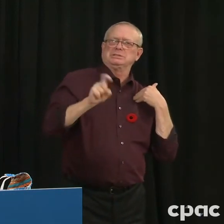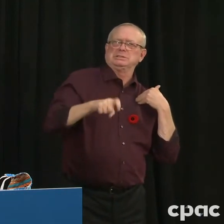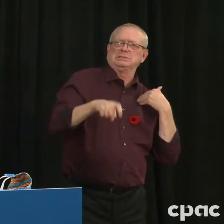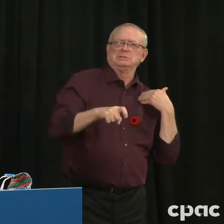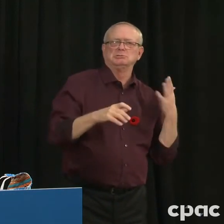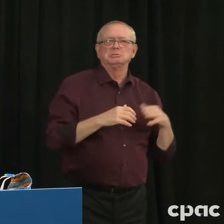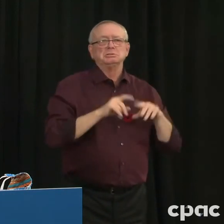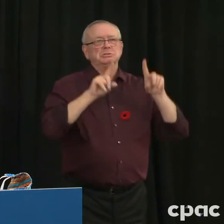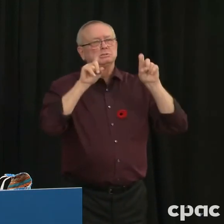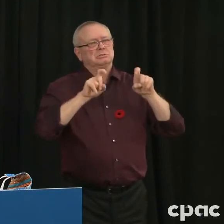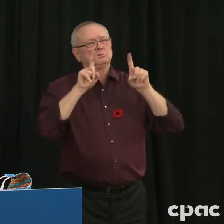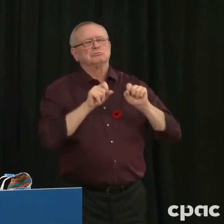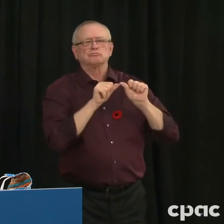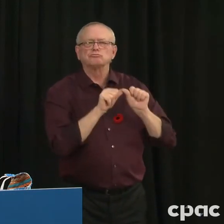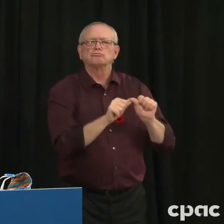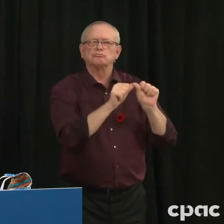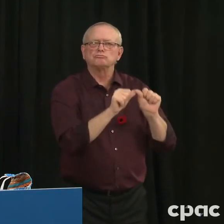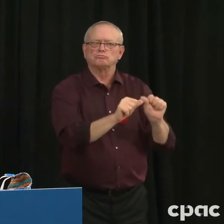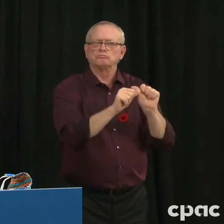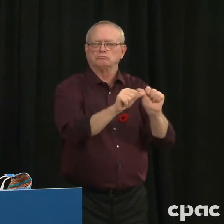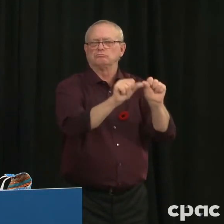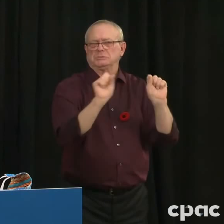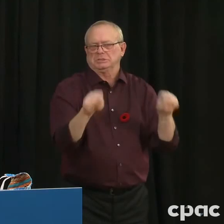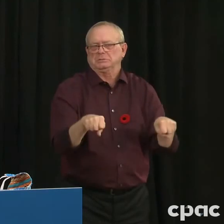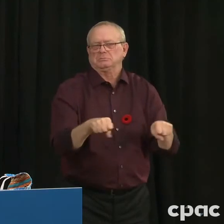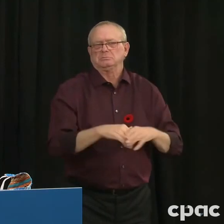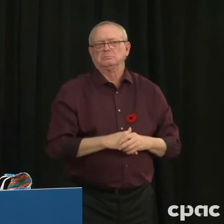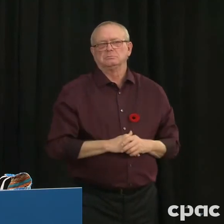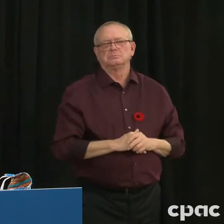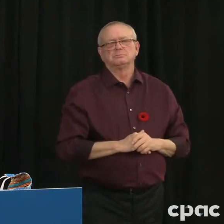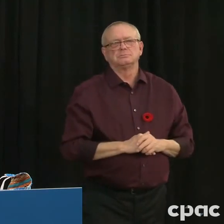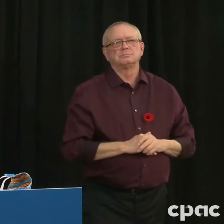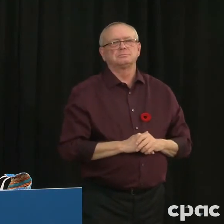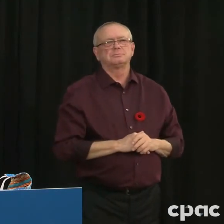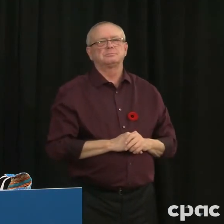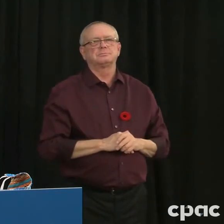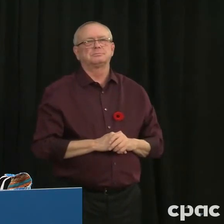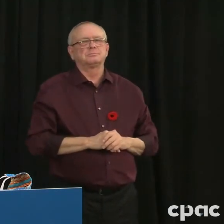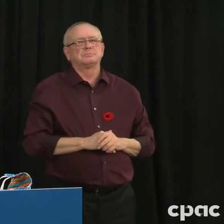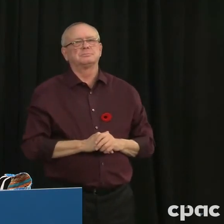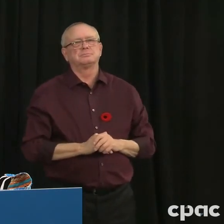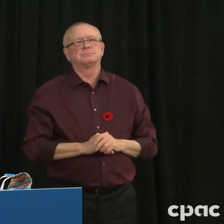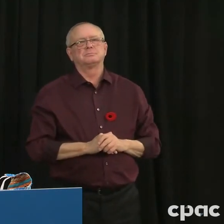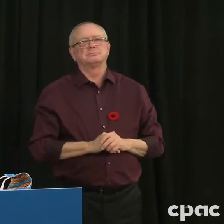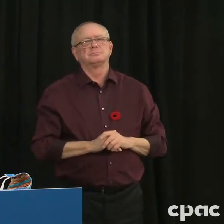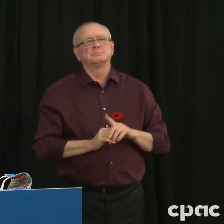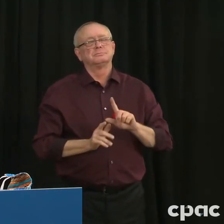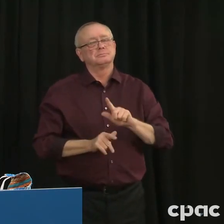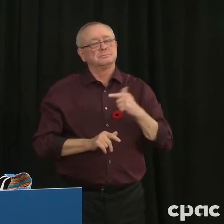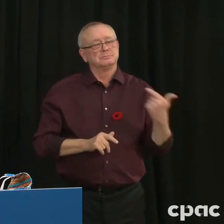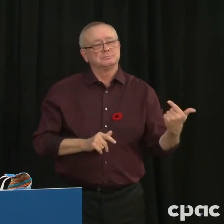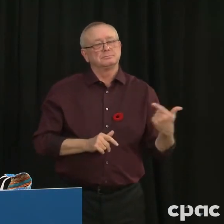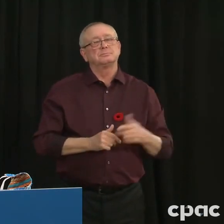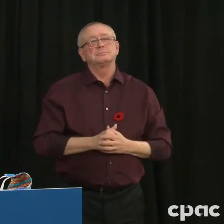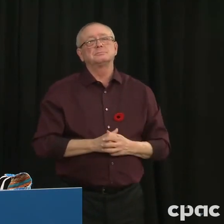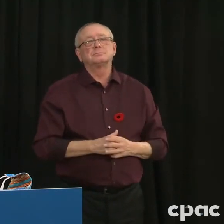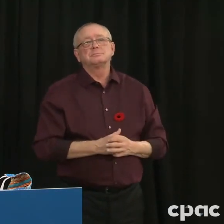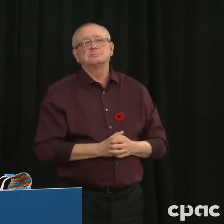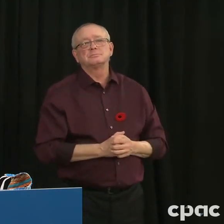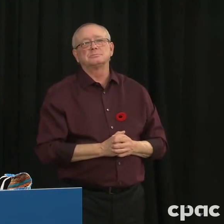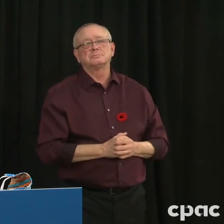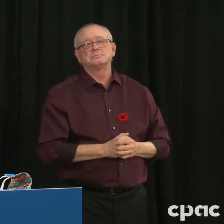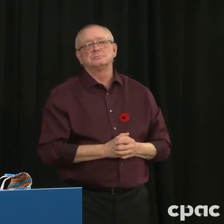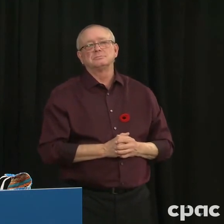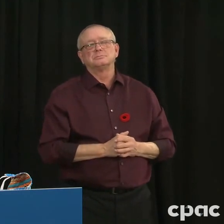remains robust and accessible to Albertans. Operator, could you put through the next caller, please?